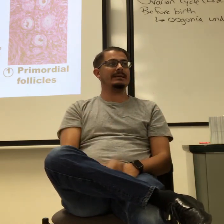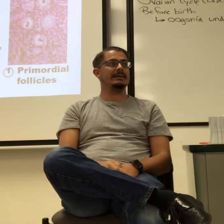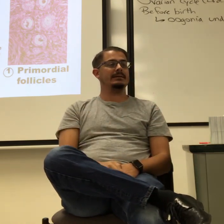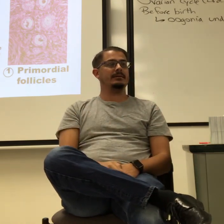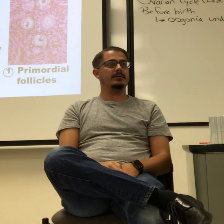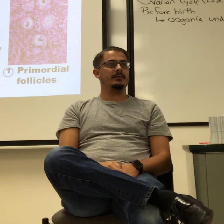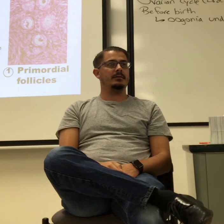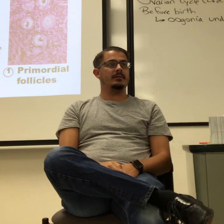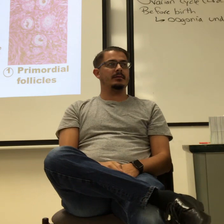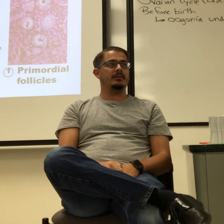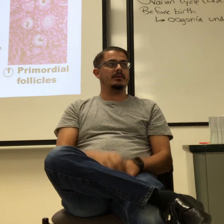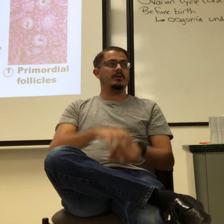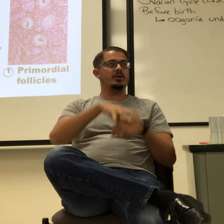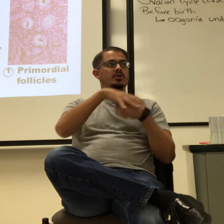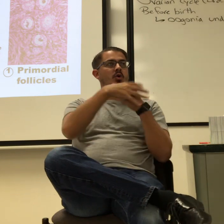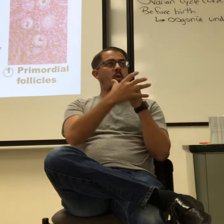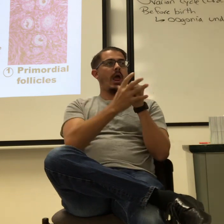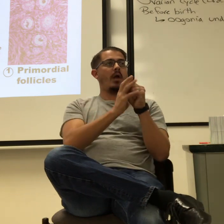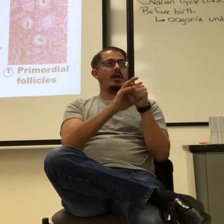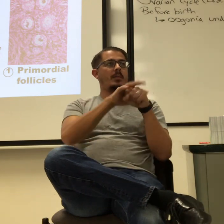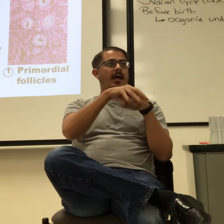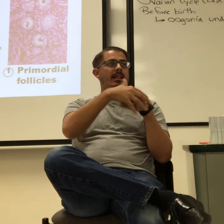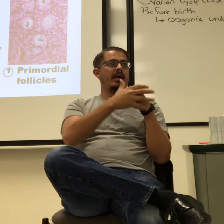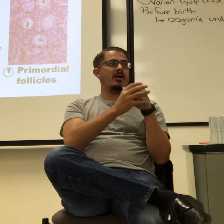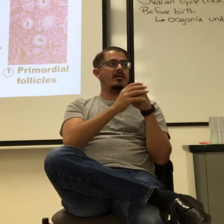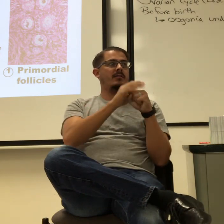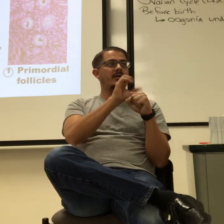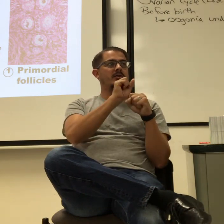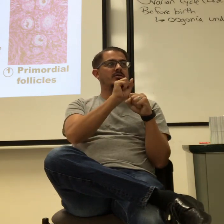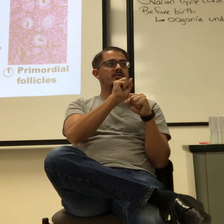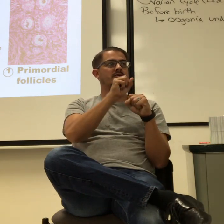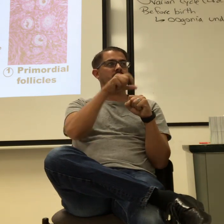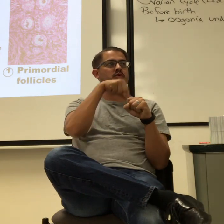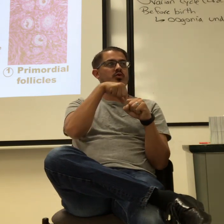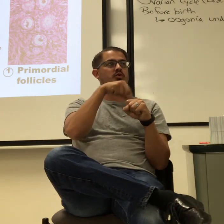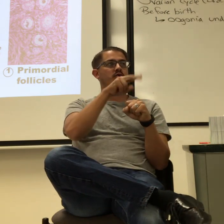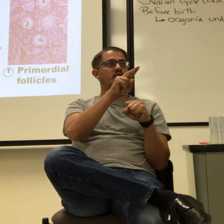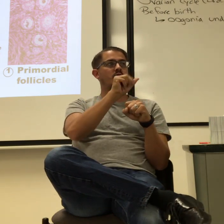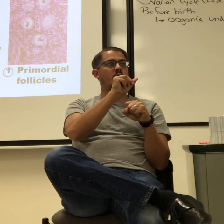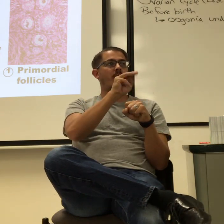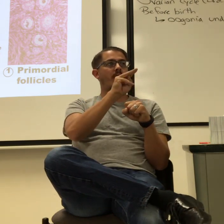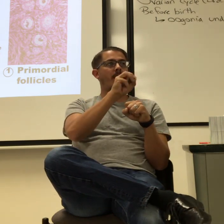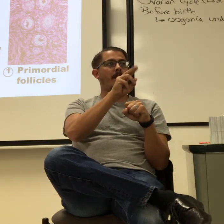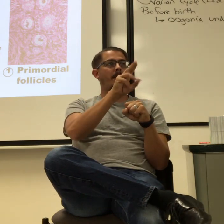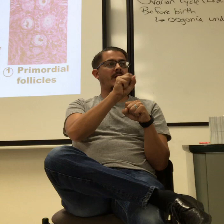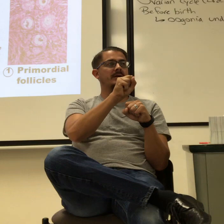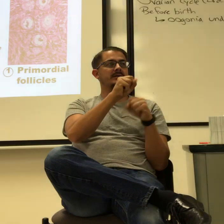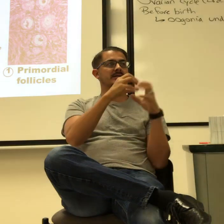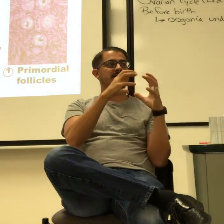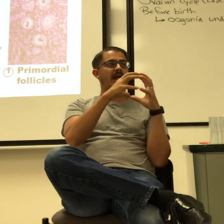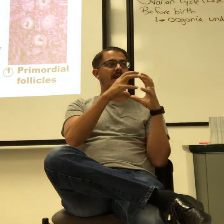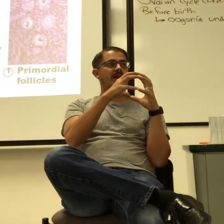And it's surrounded by a layer of squamous cells, which I'll draw in red.